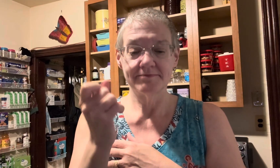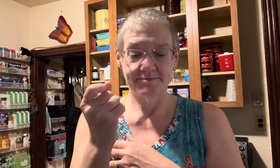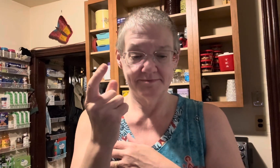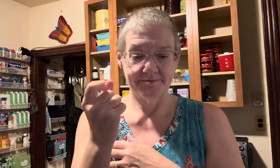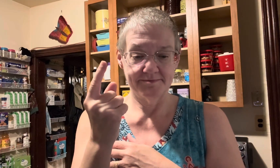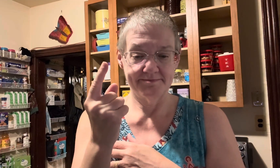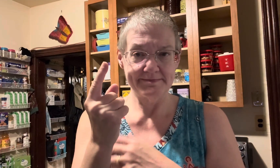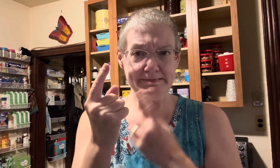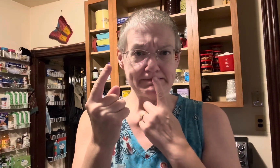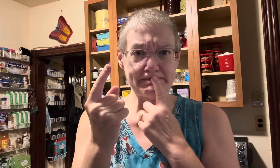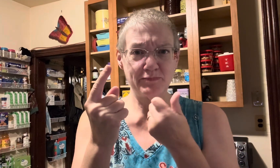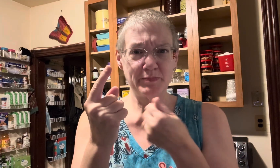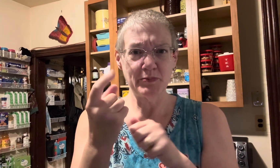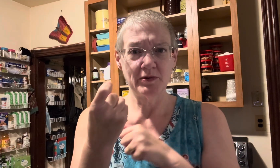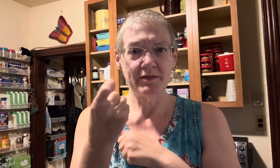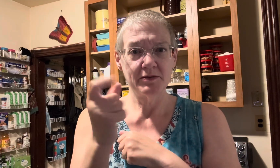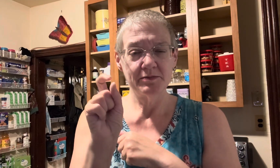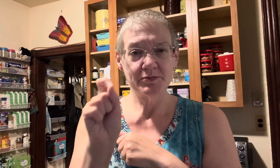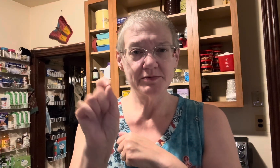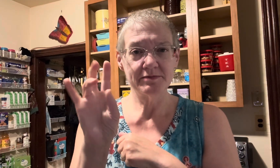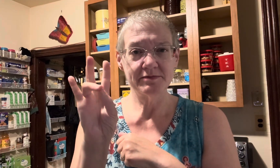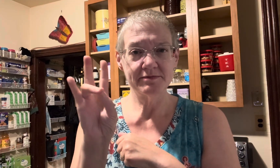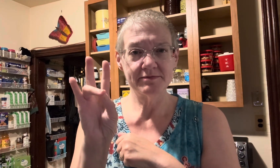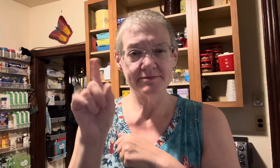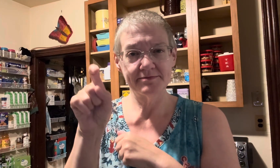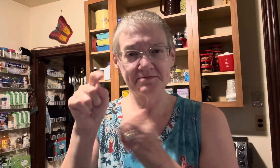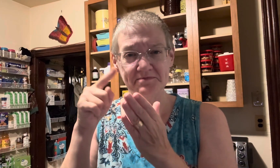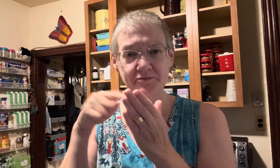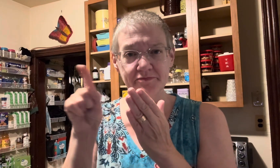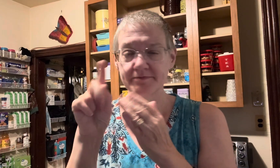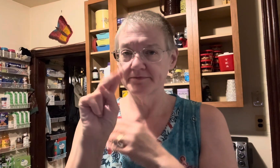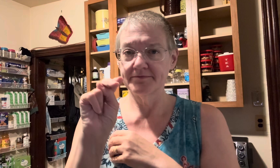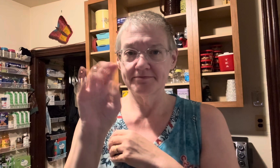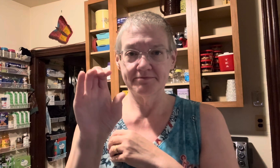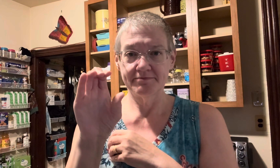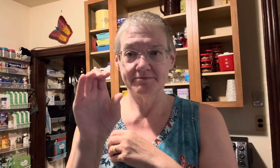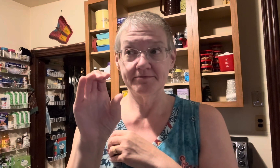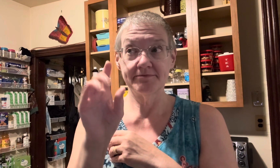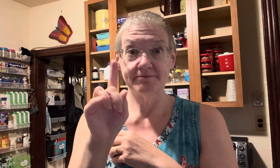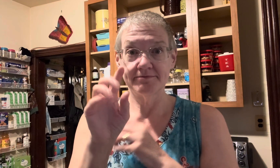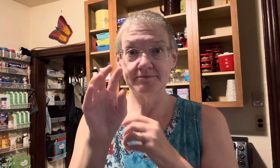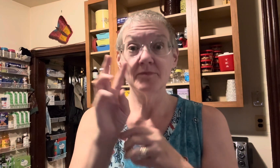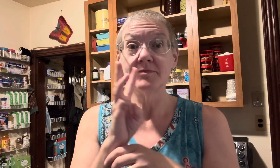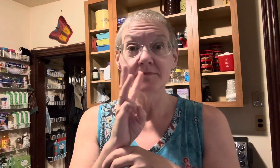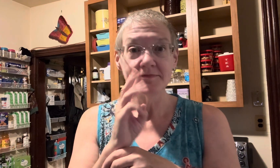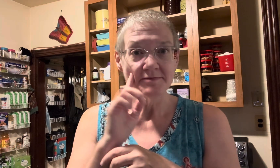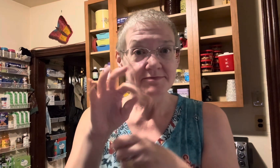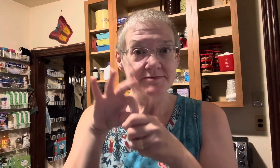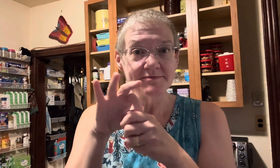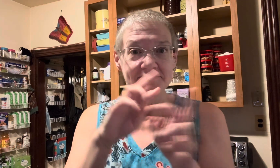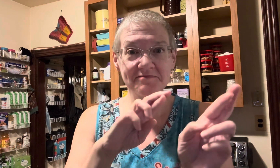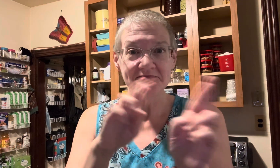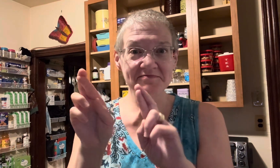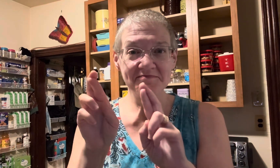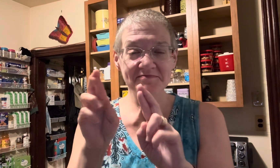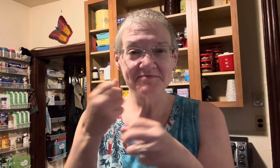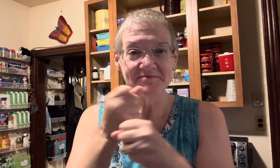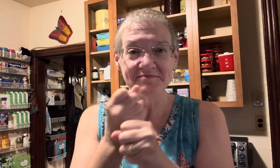Now, I think breakfast is going to be 11.7 grams of net carbs. And the water for the tea